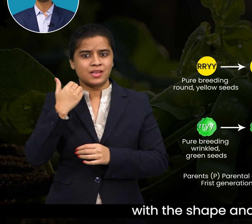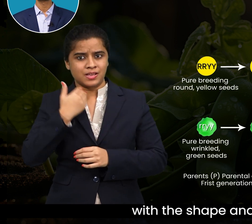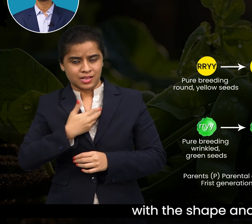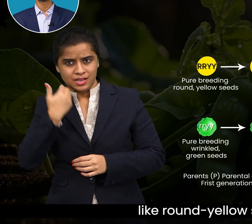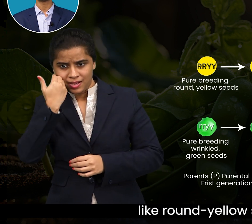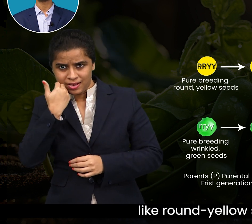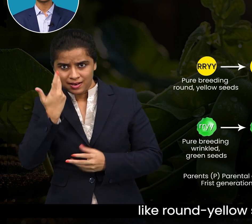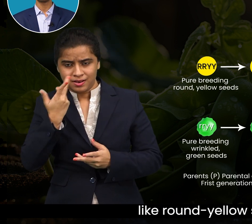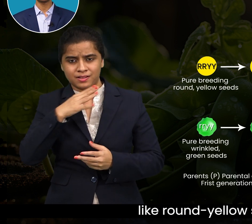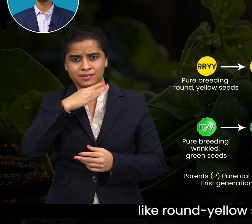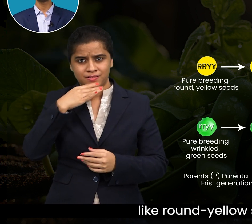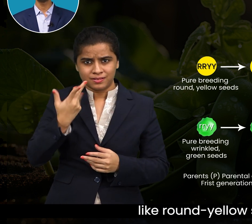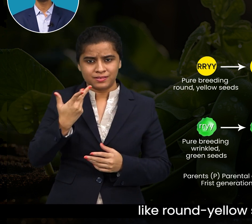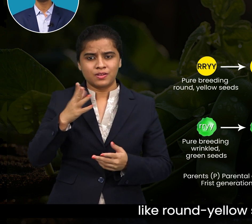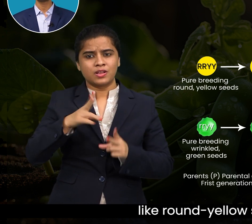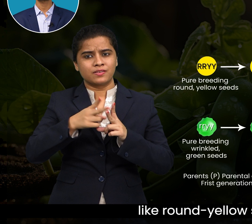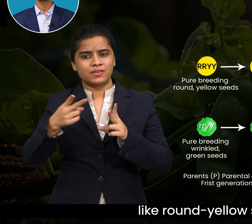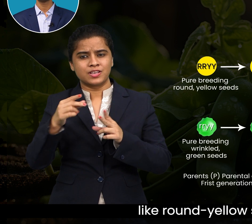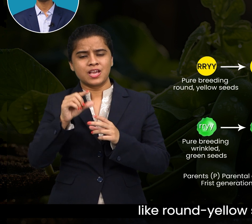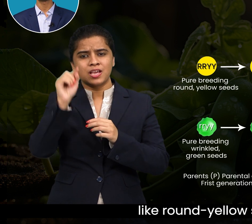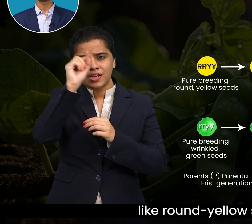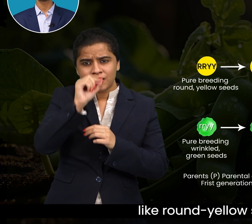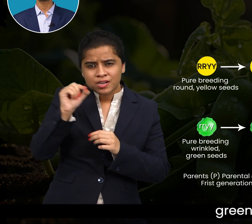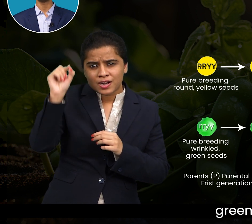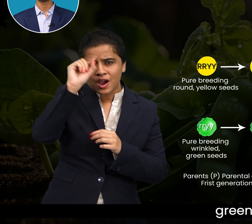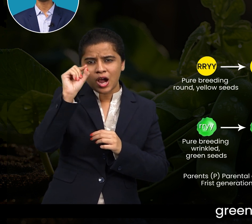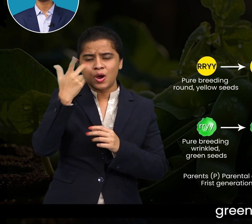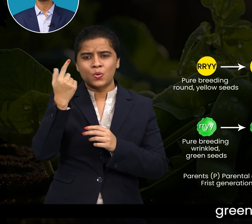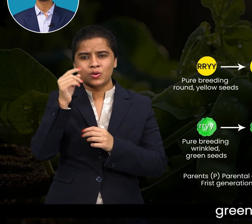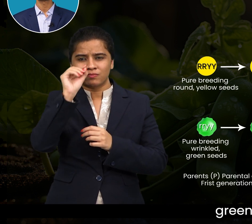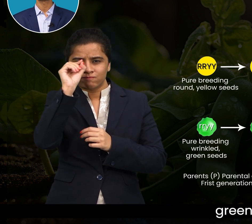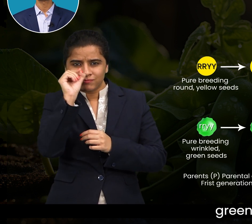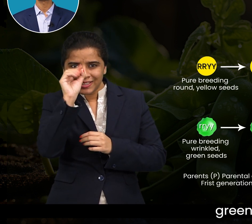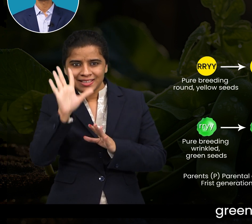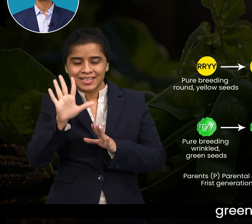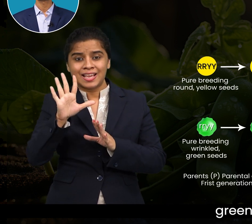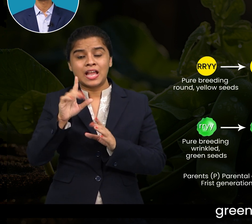seeds, like round yellow seeds and wrinkled green seeds.